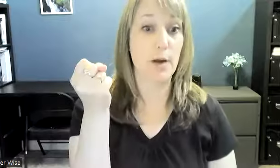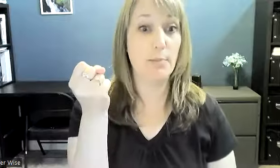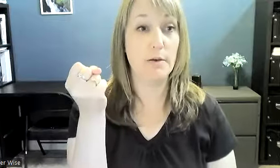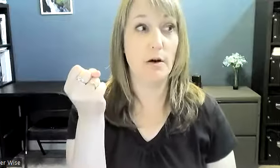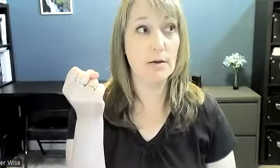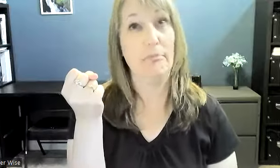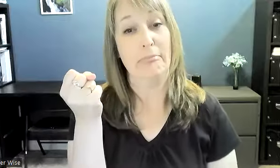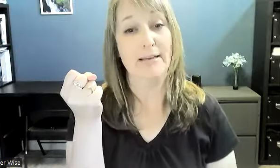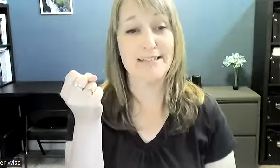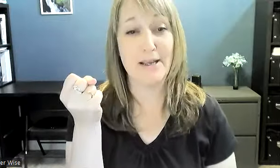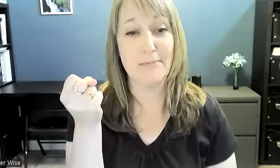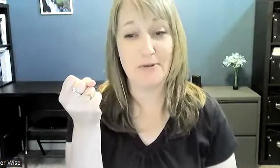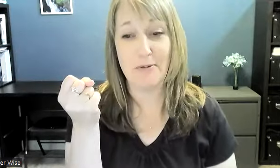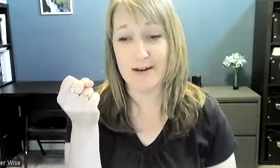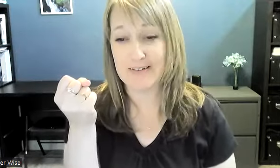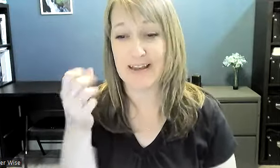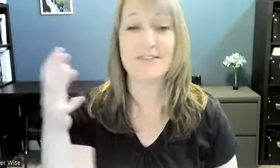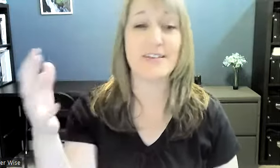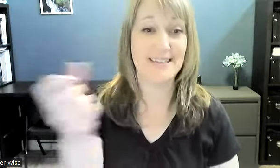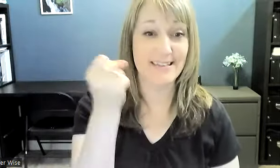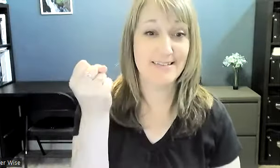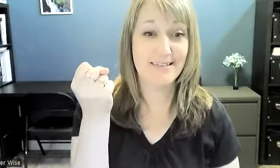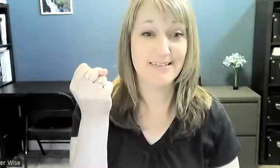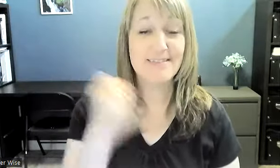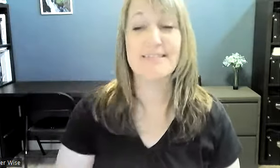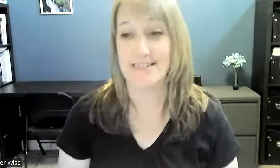the dog and take him for a walk. Okay, so that's take.